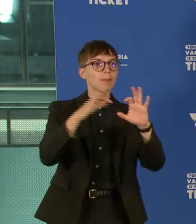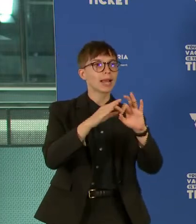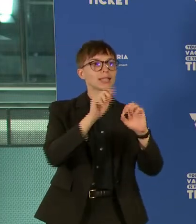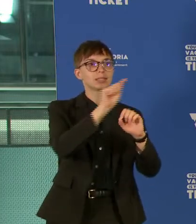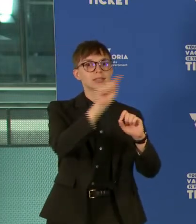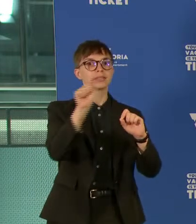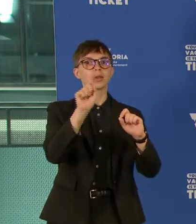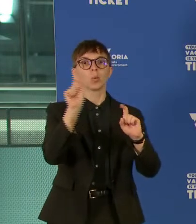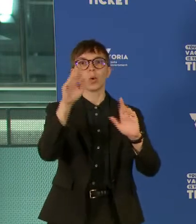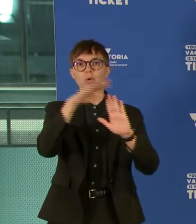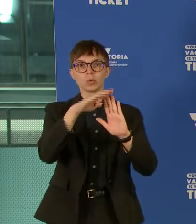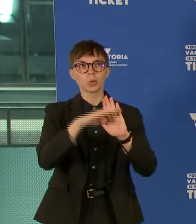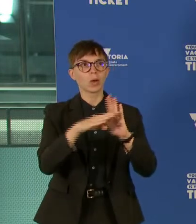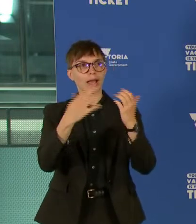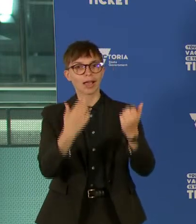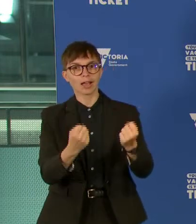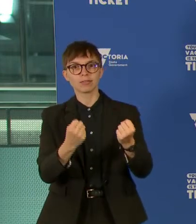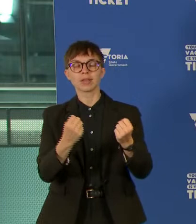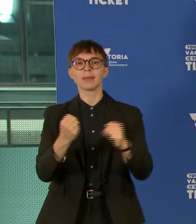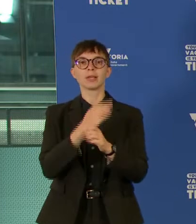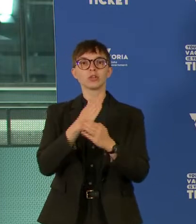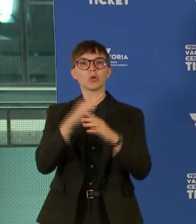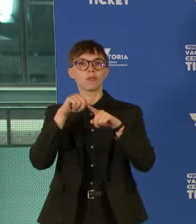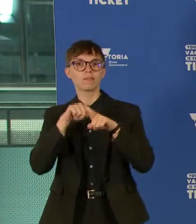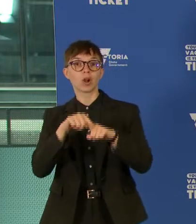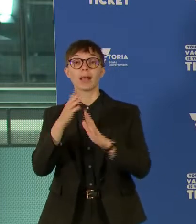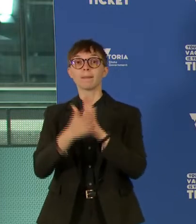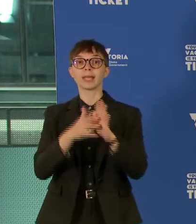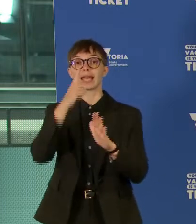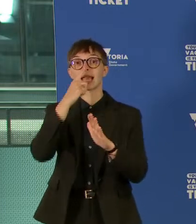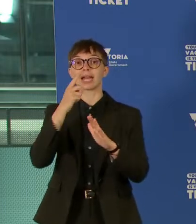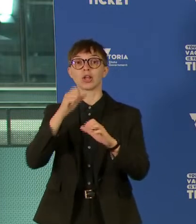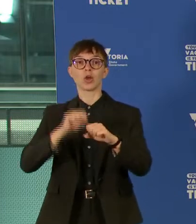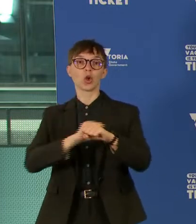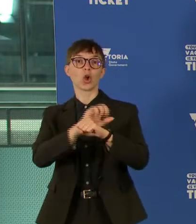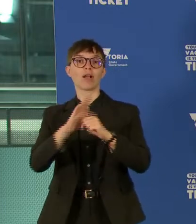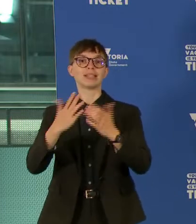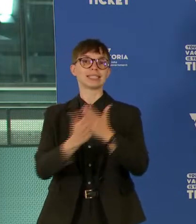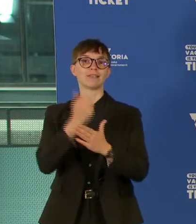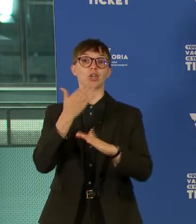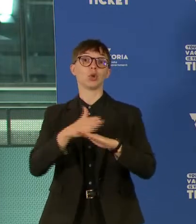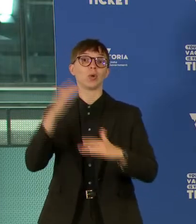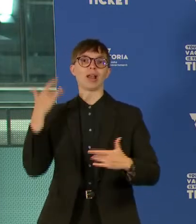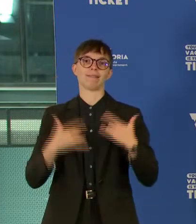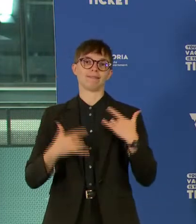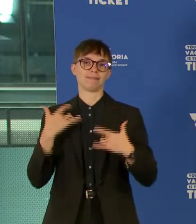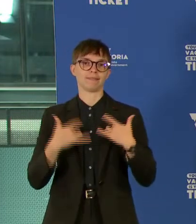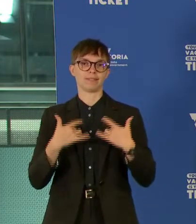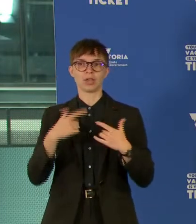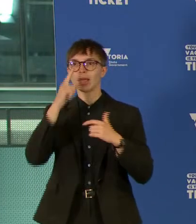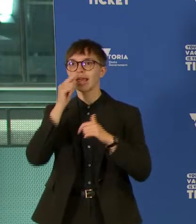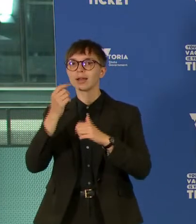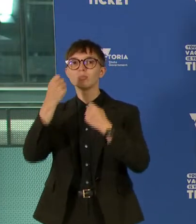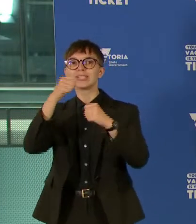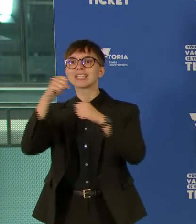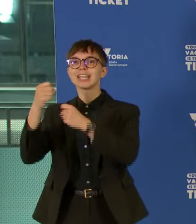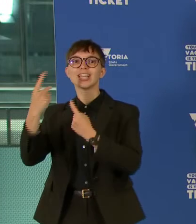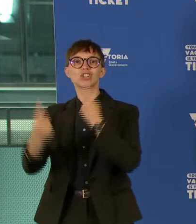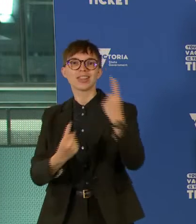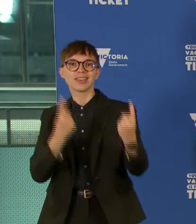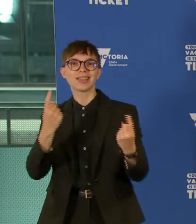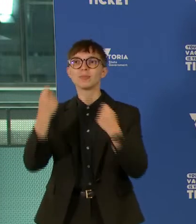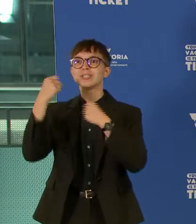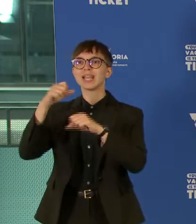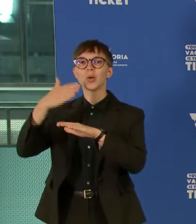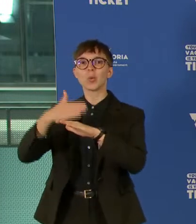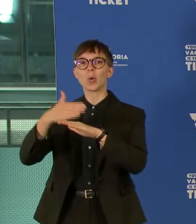life, whilst protecting our healthcare system and helping out our healthcare workforce. That's how we're going to get